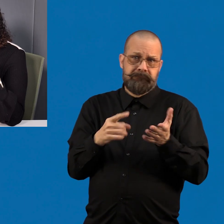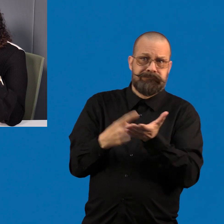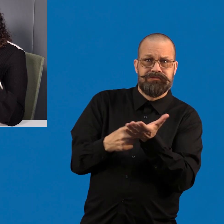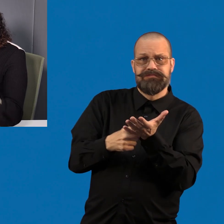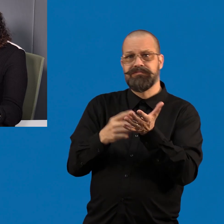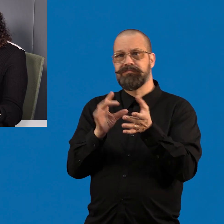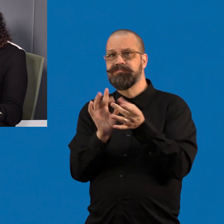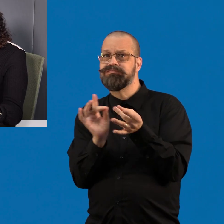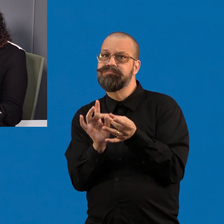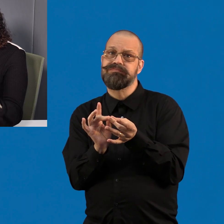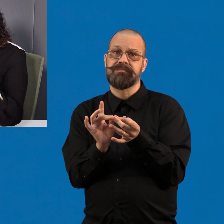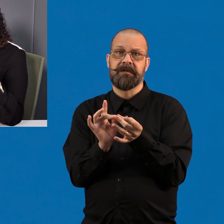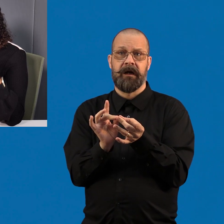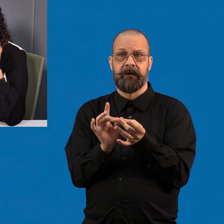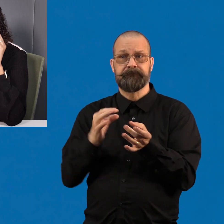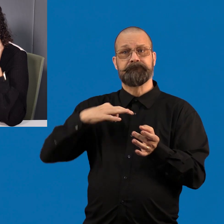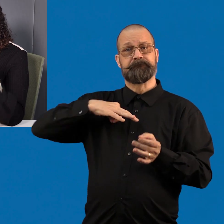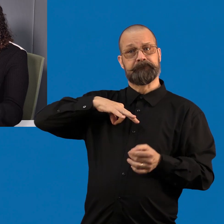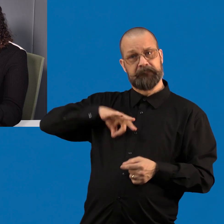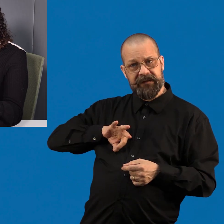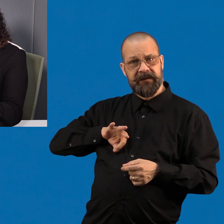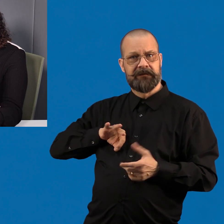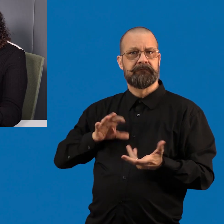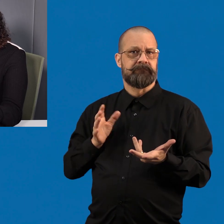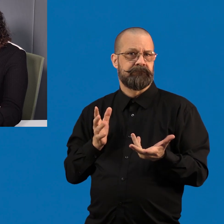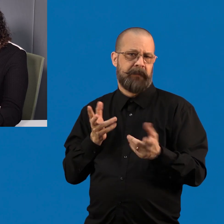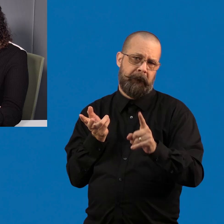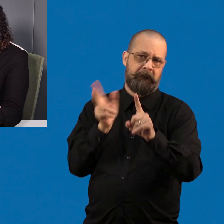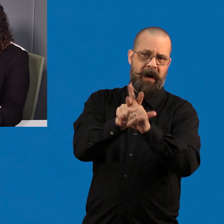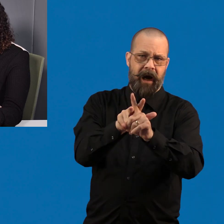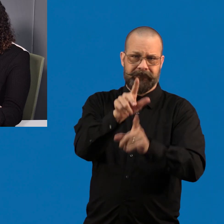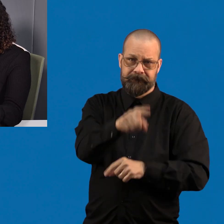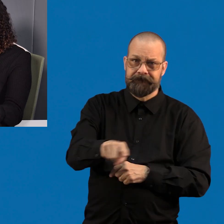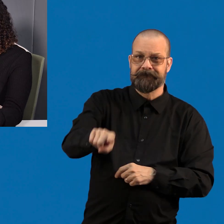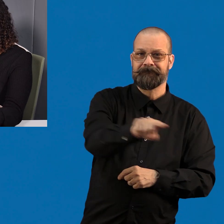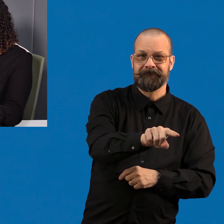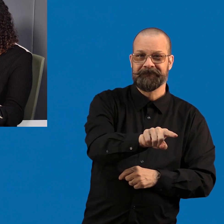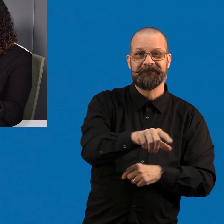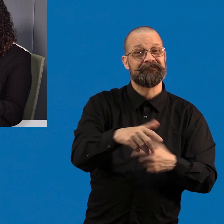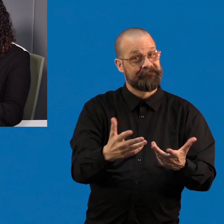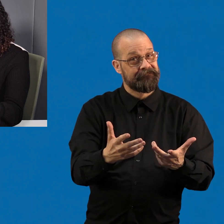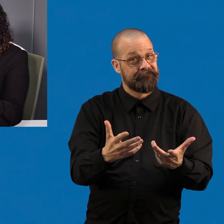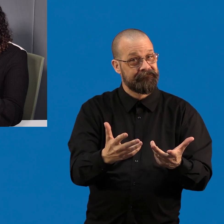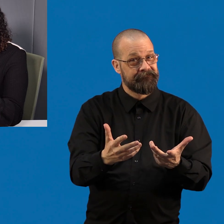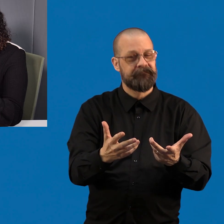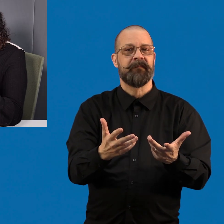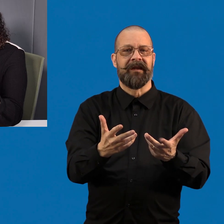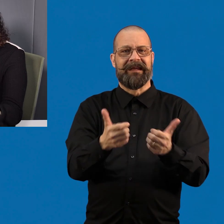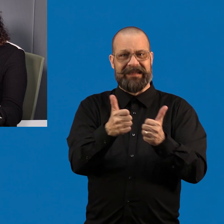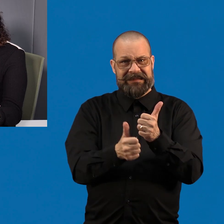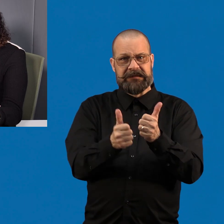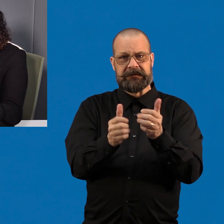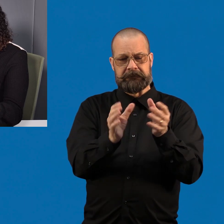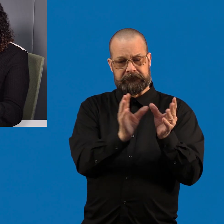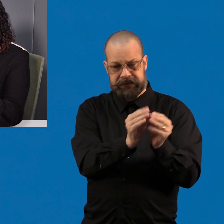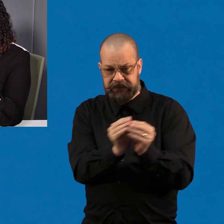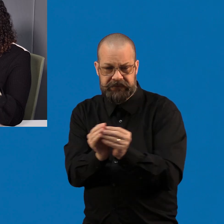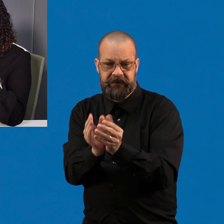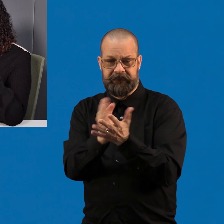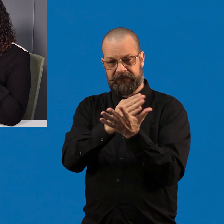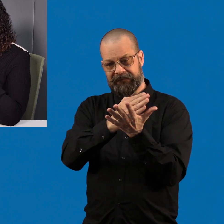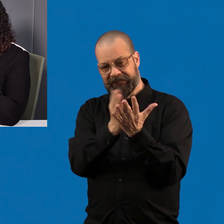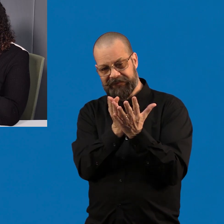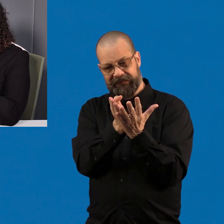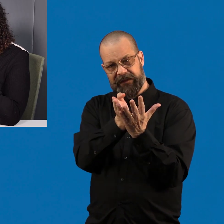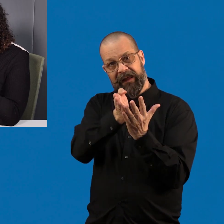that there is a practical side of this podcast, something for you. At the end of each episode,